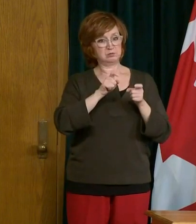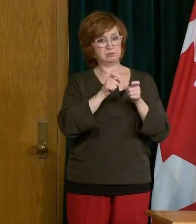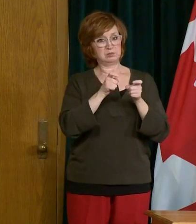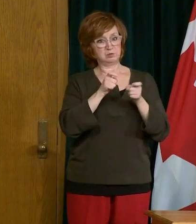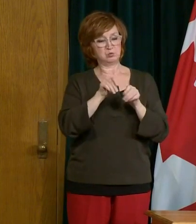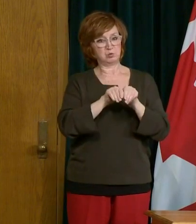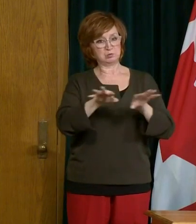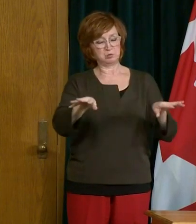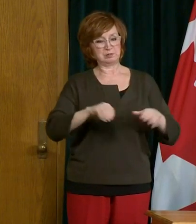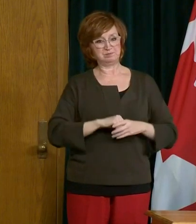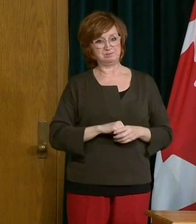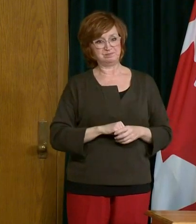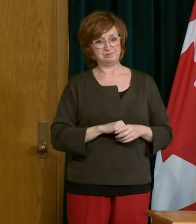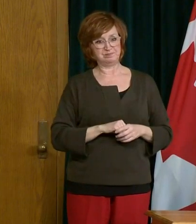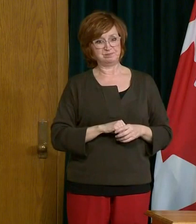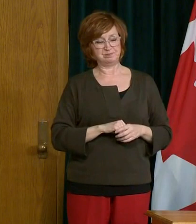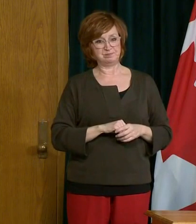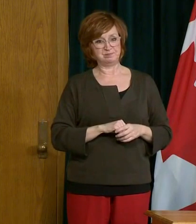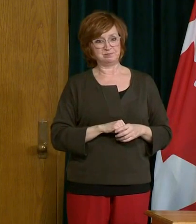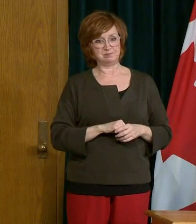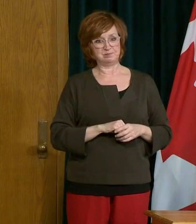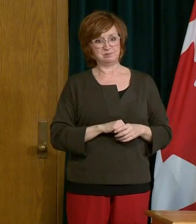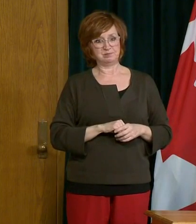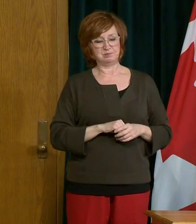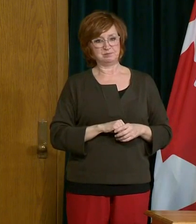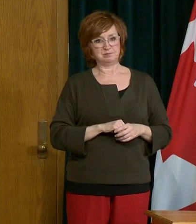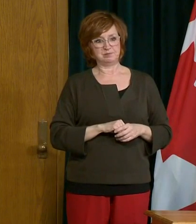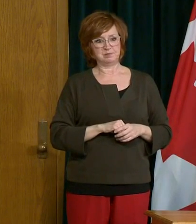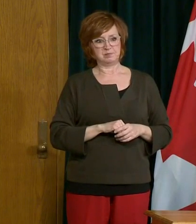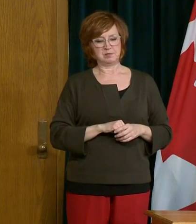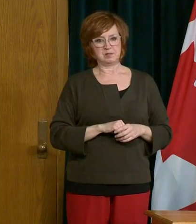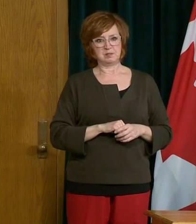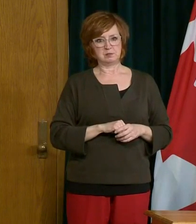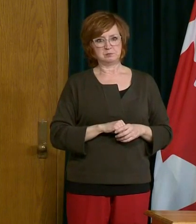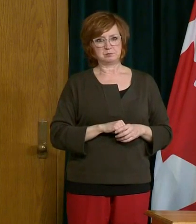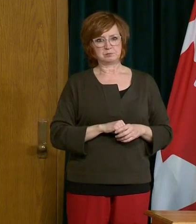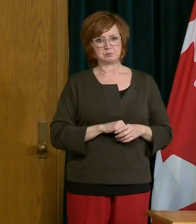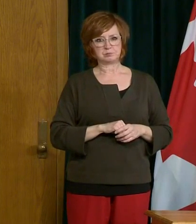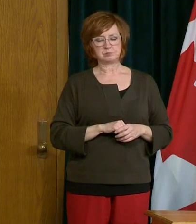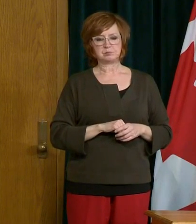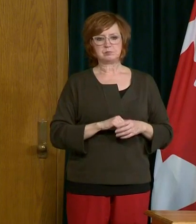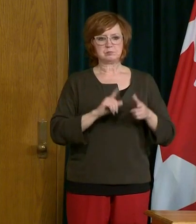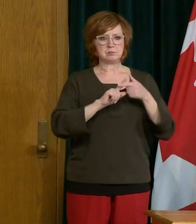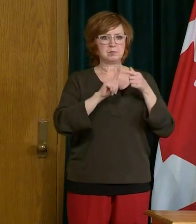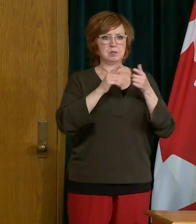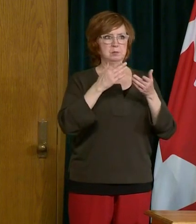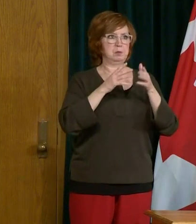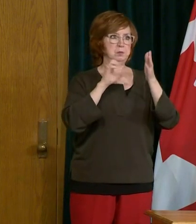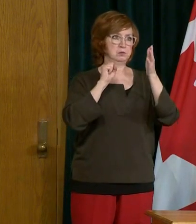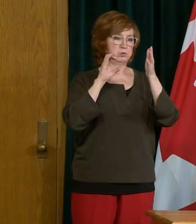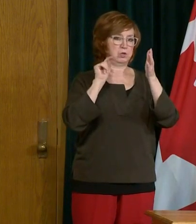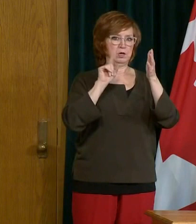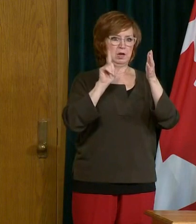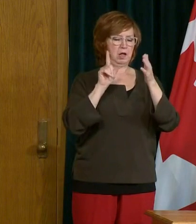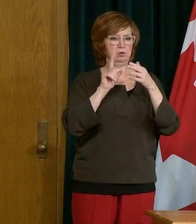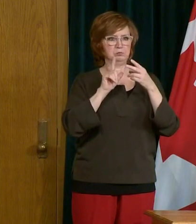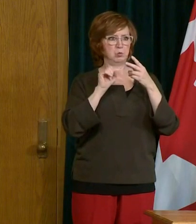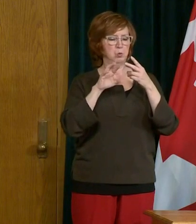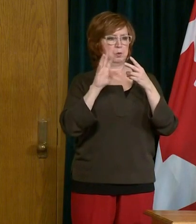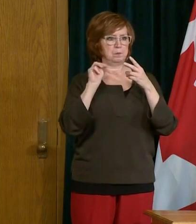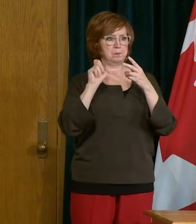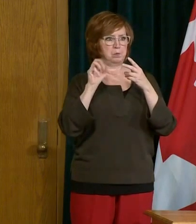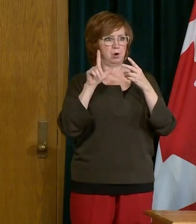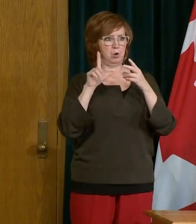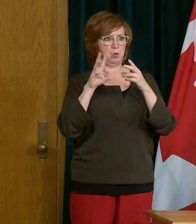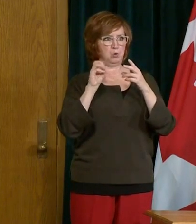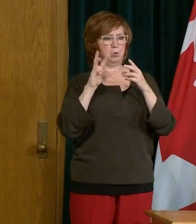proper access to testing, ultimately contact tracing, which Scott or Marlo may comment on here as well, and then ultimately